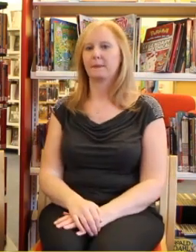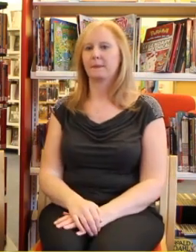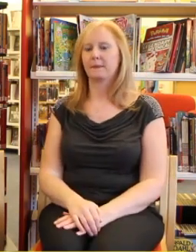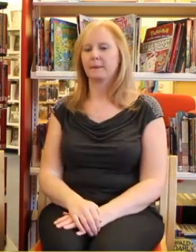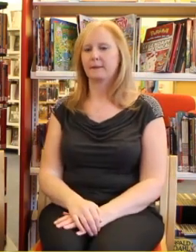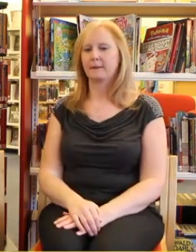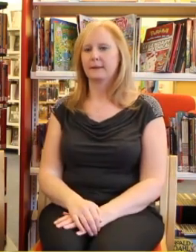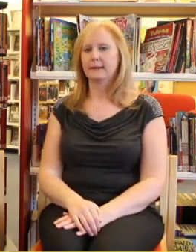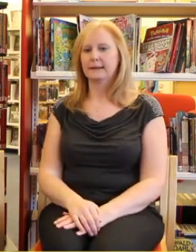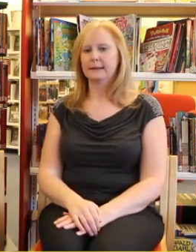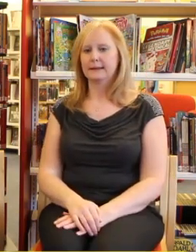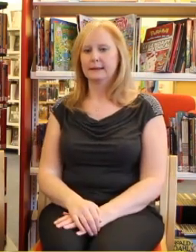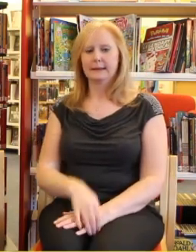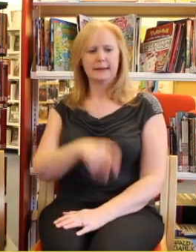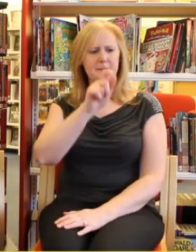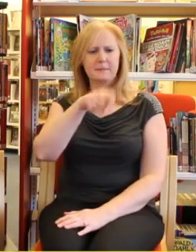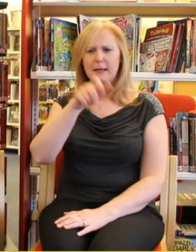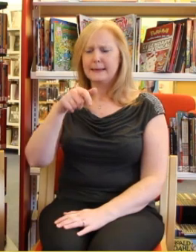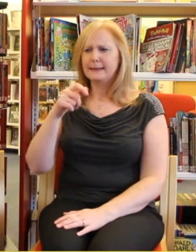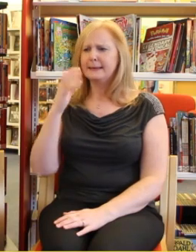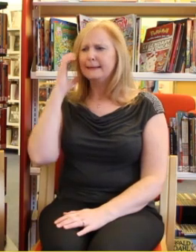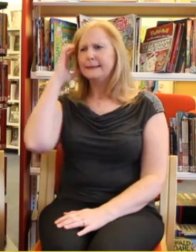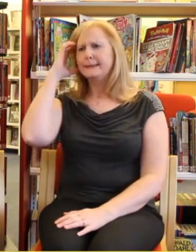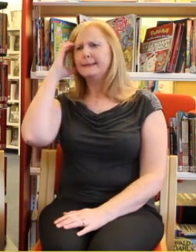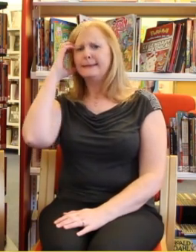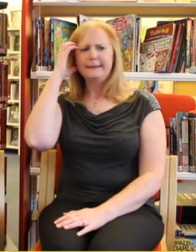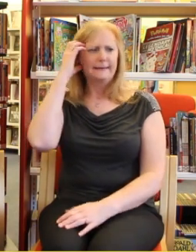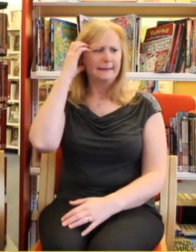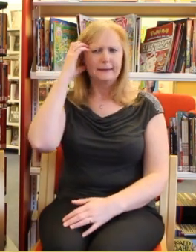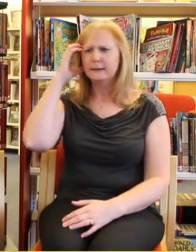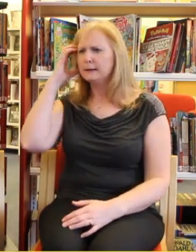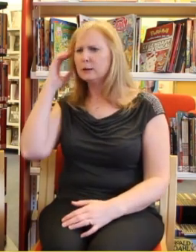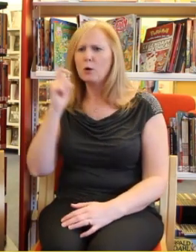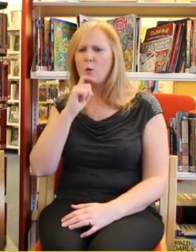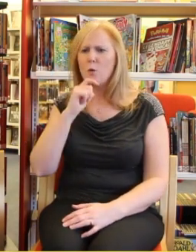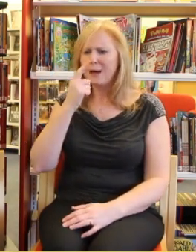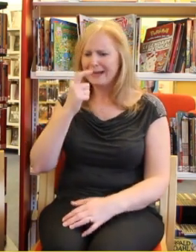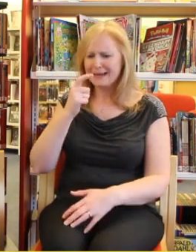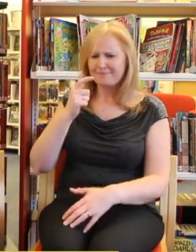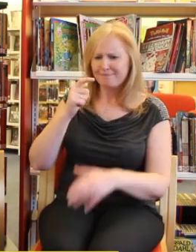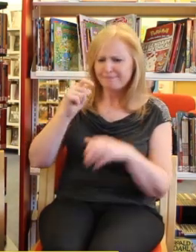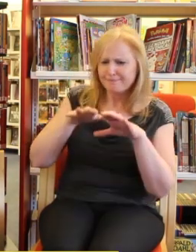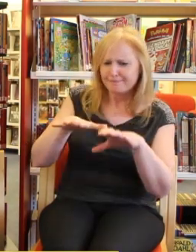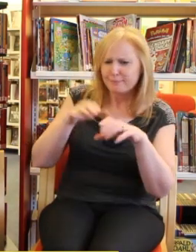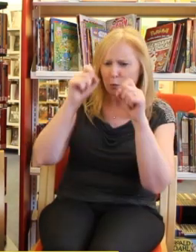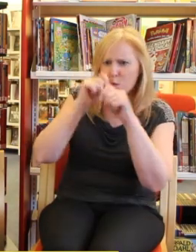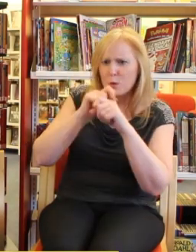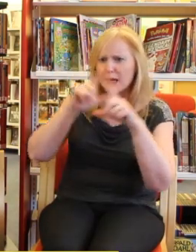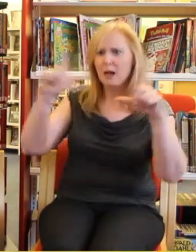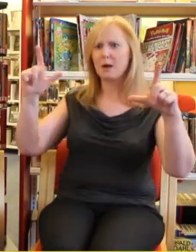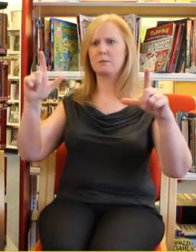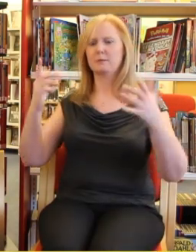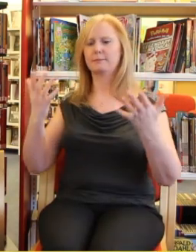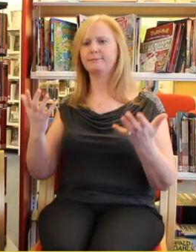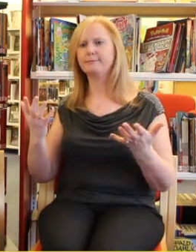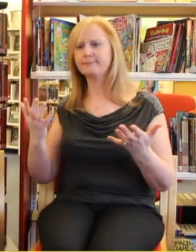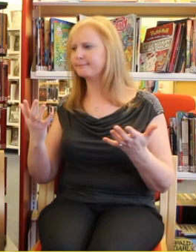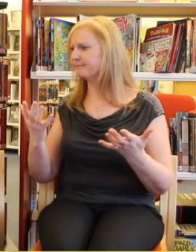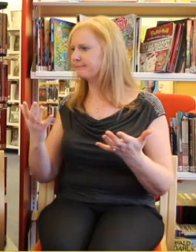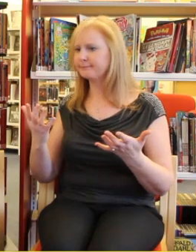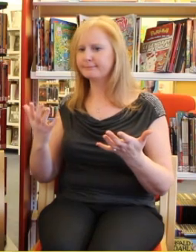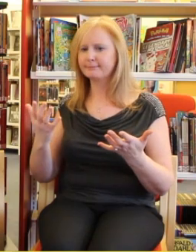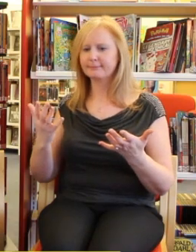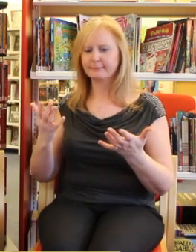The townsfolk were foxed. Who in their number could possibly wake their huge friend from his slumber? No one